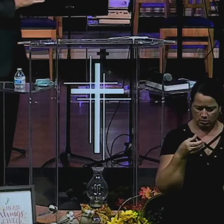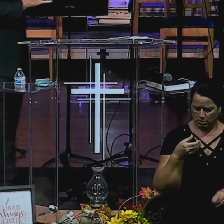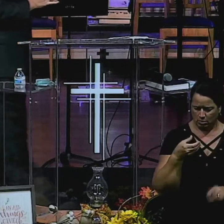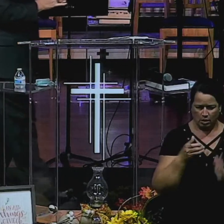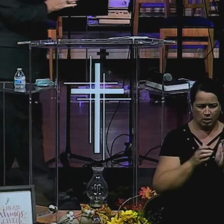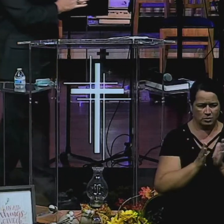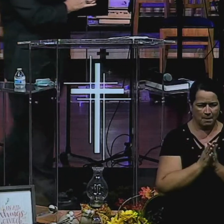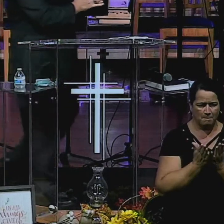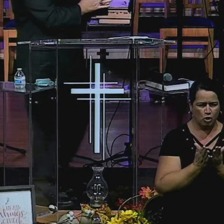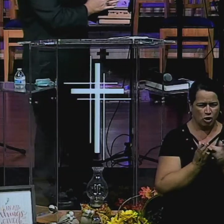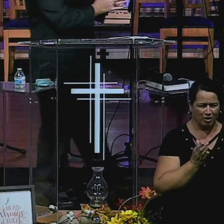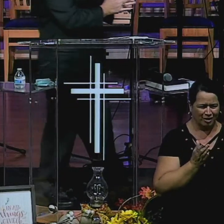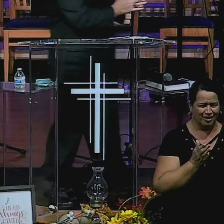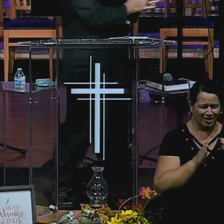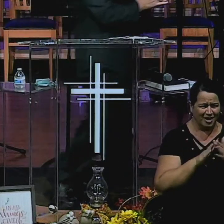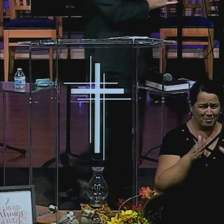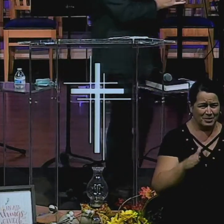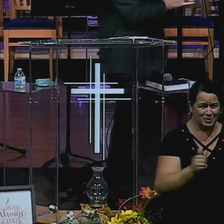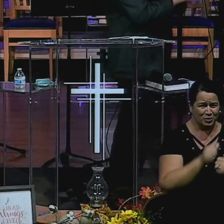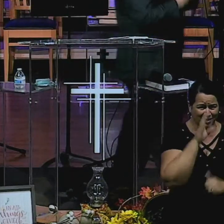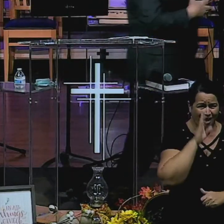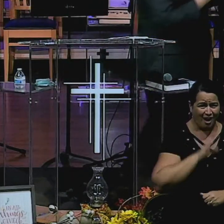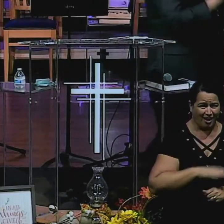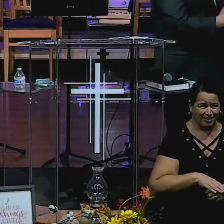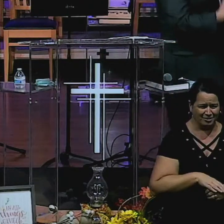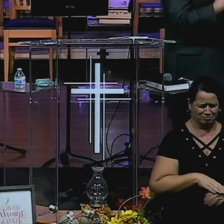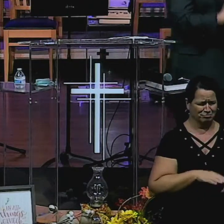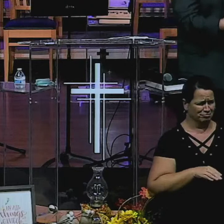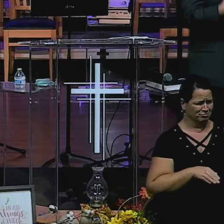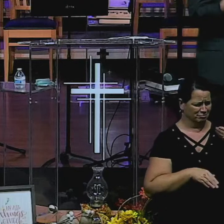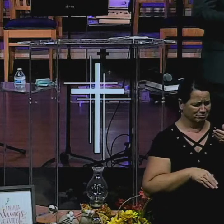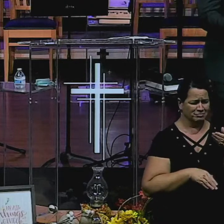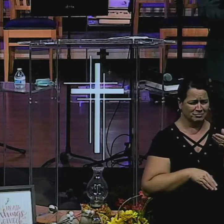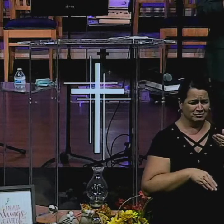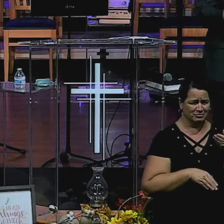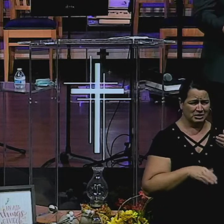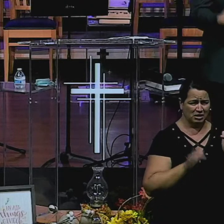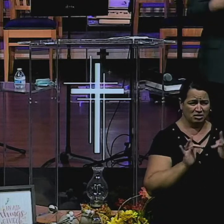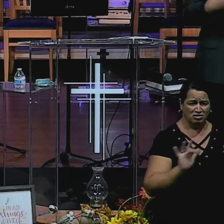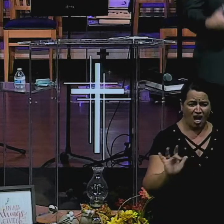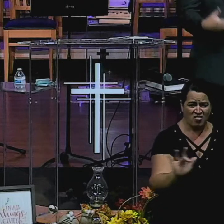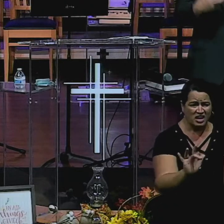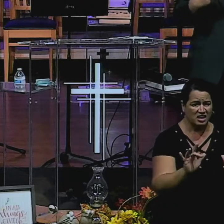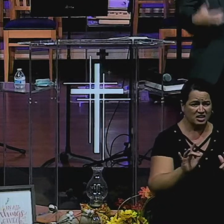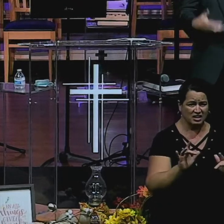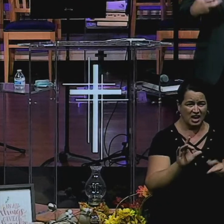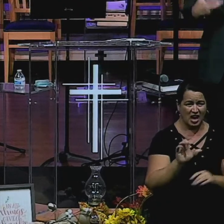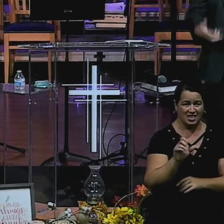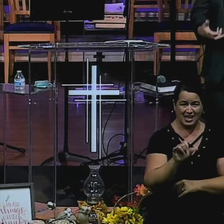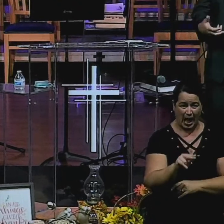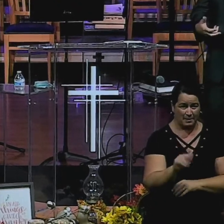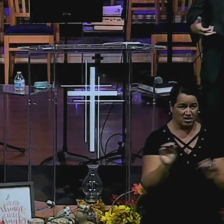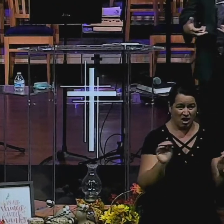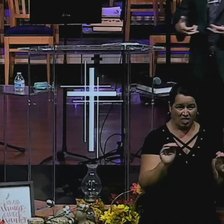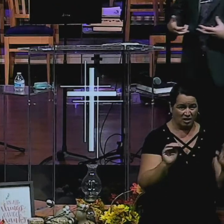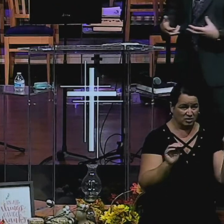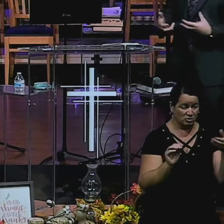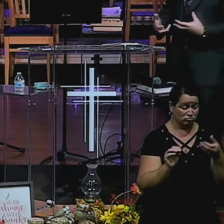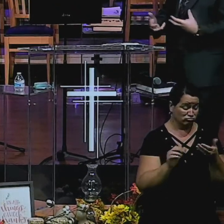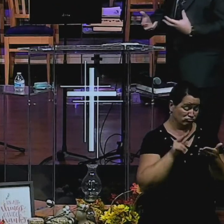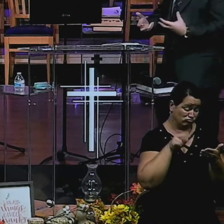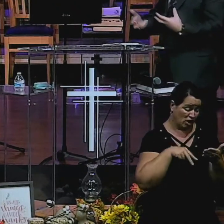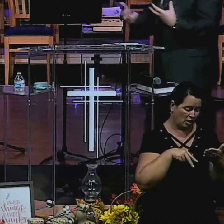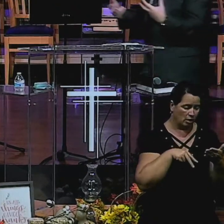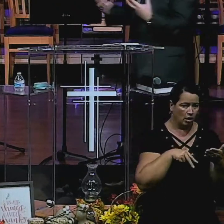it, and I understood for the first time in my life that I am a wicked sinner, and my sin deserves the wrath of God.